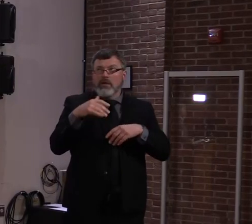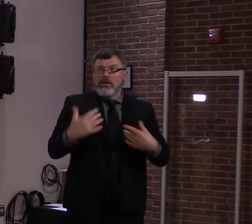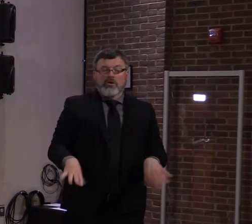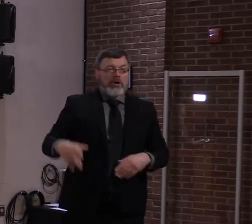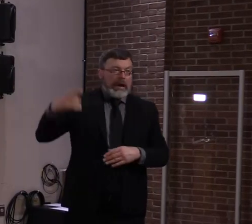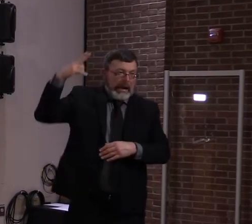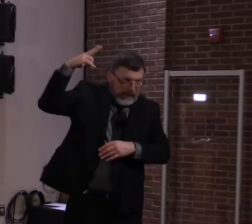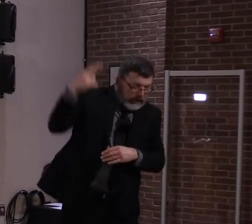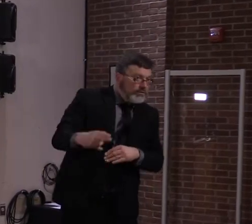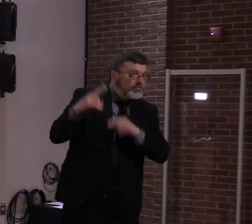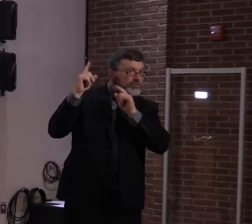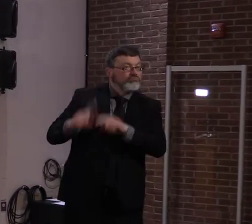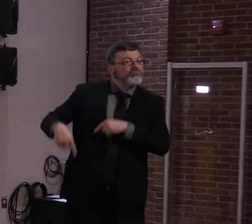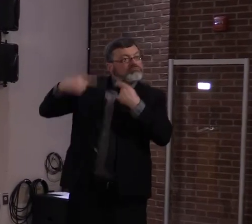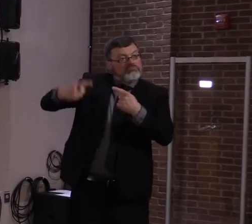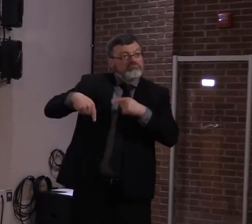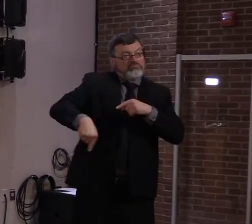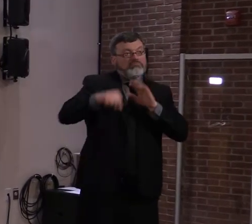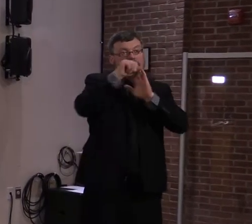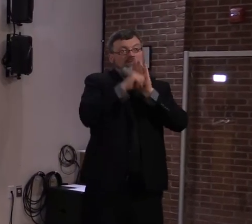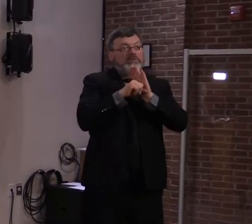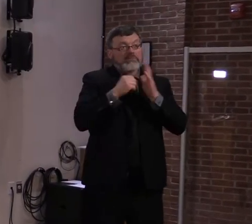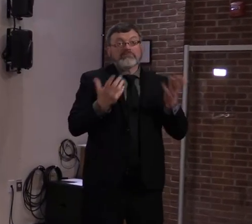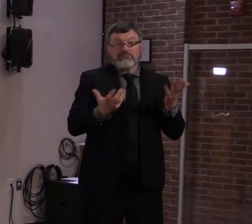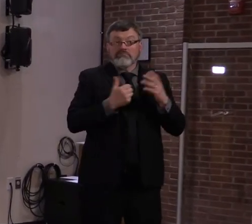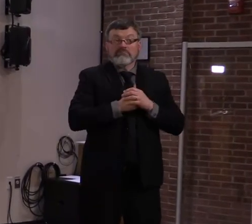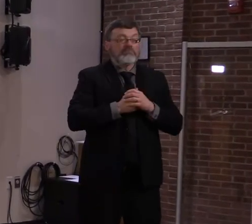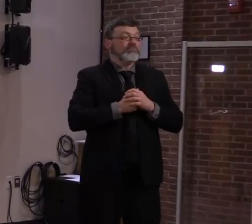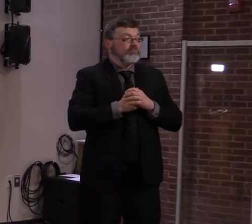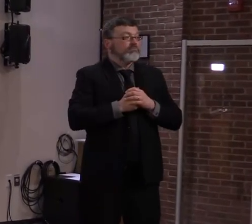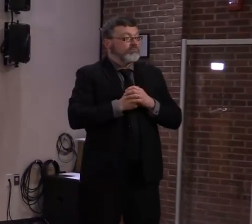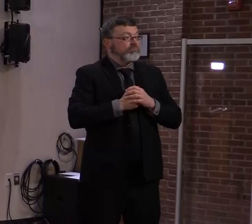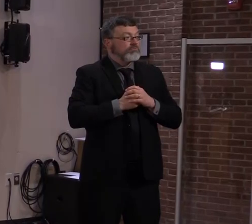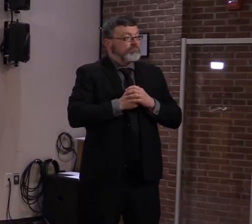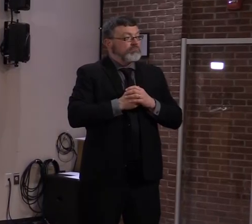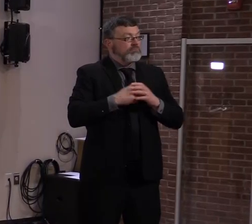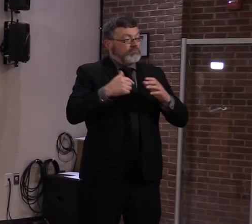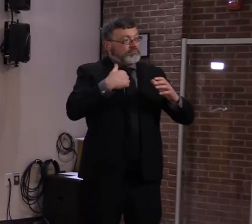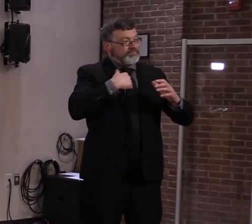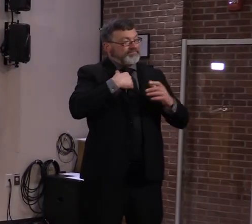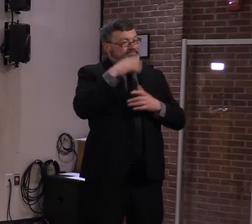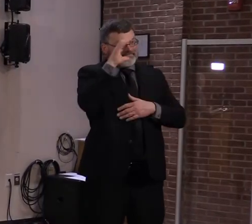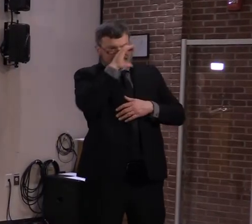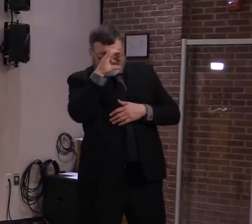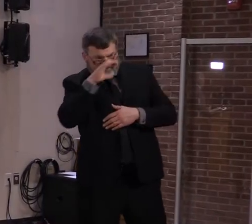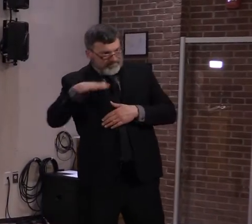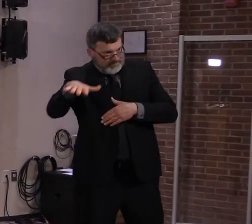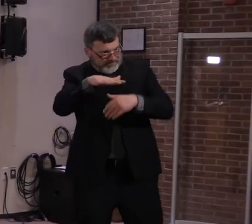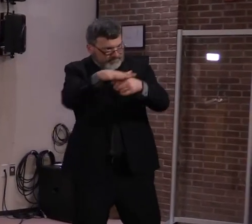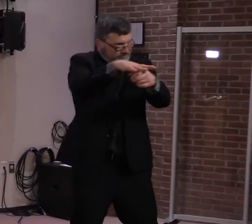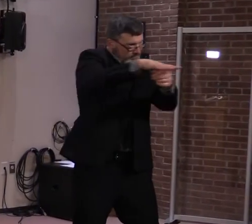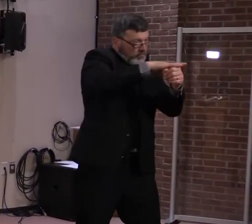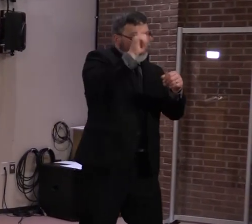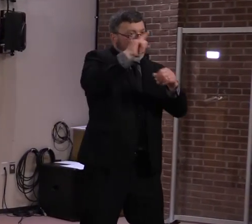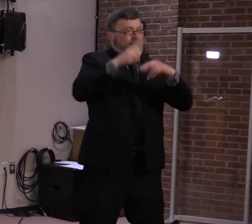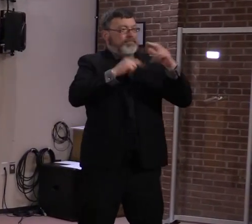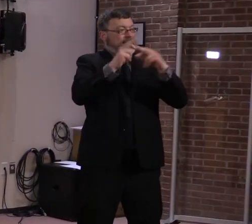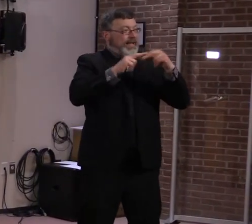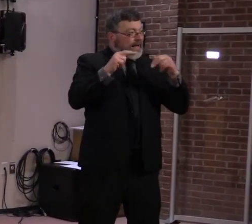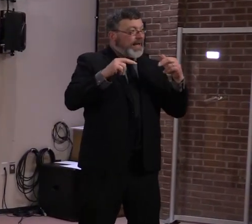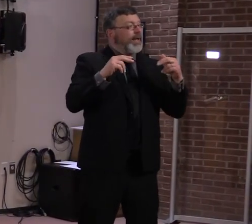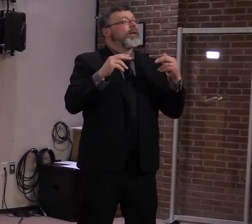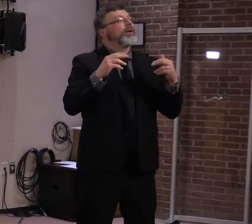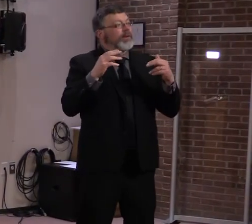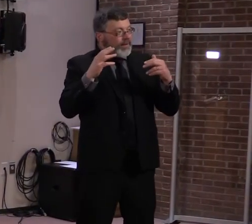for shelter capacity above and beyond the 150 that we are going to be reinstituting that was shut